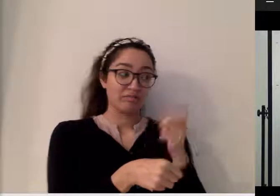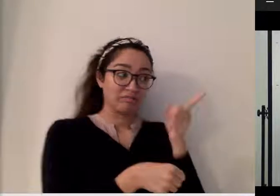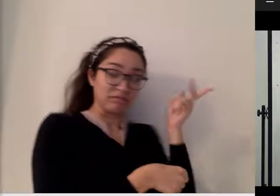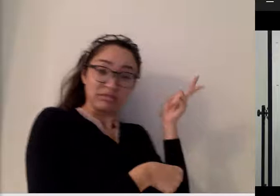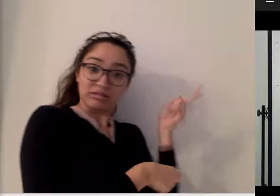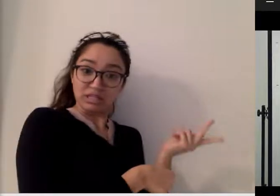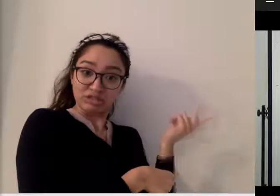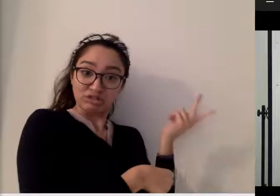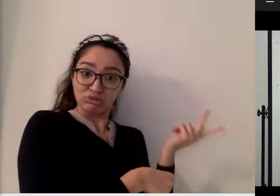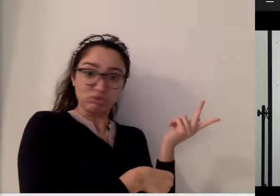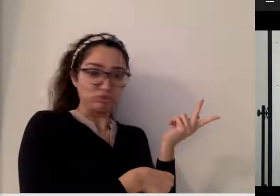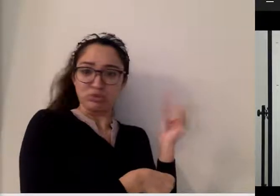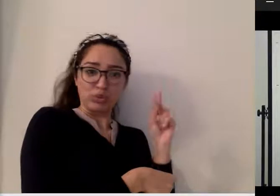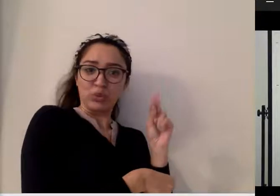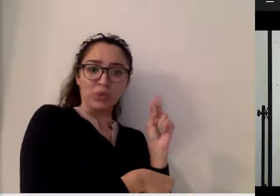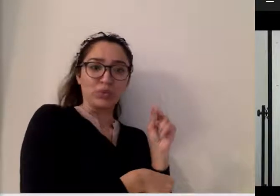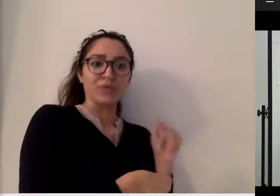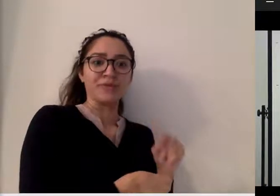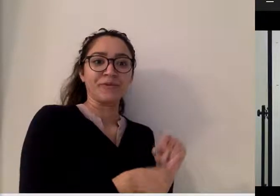this. It's